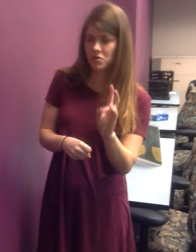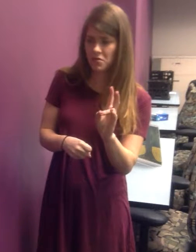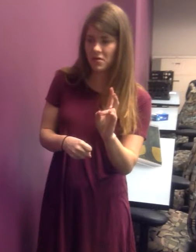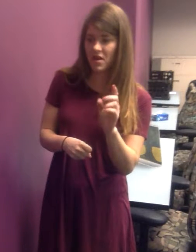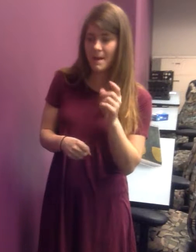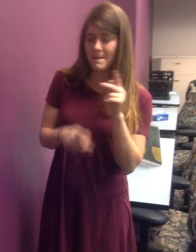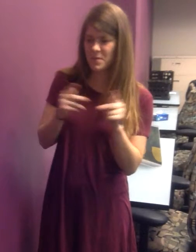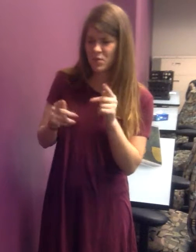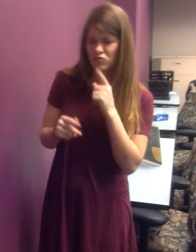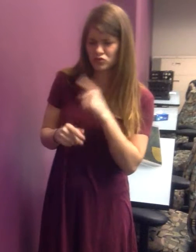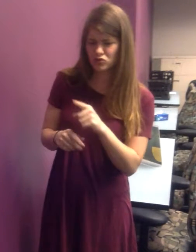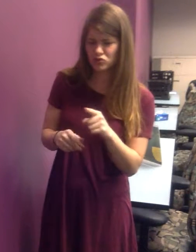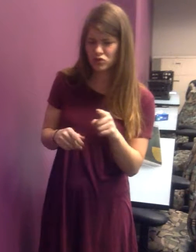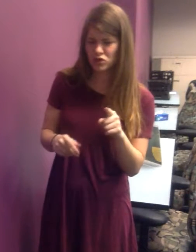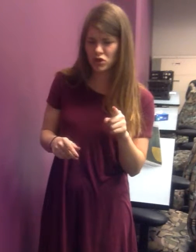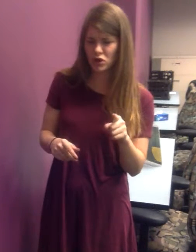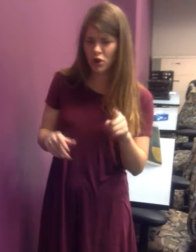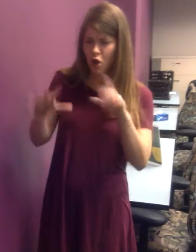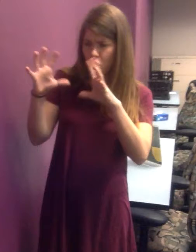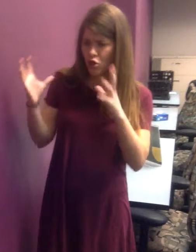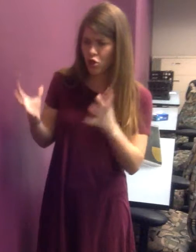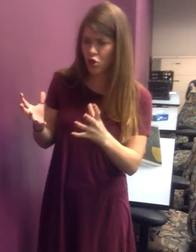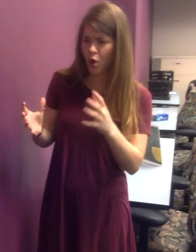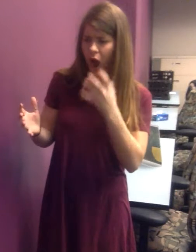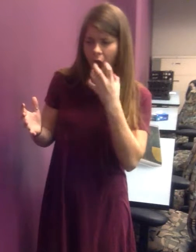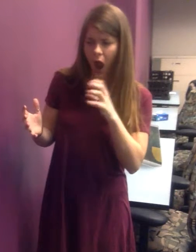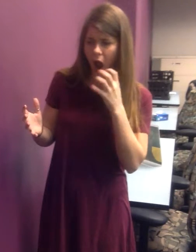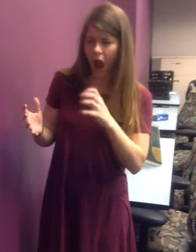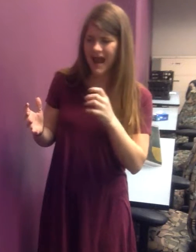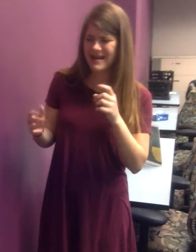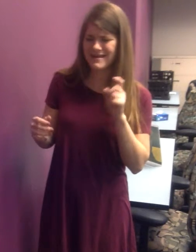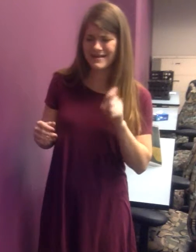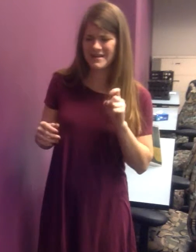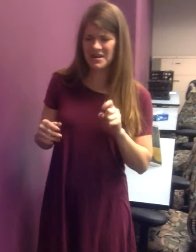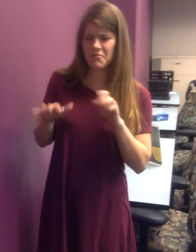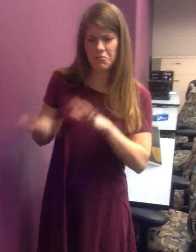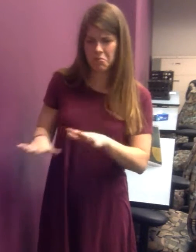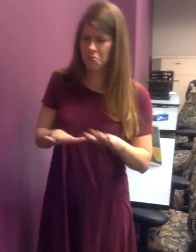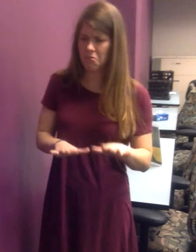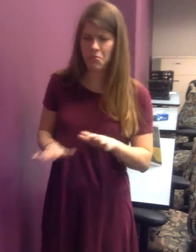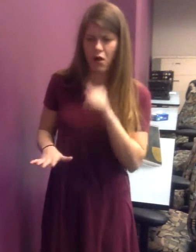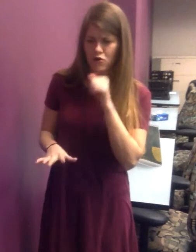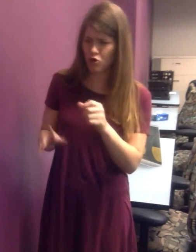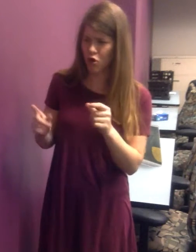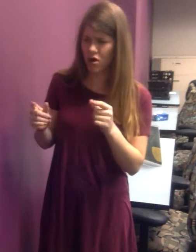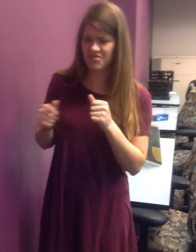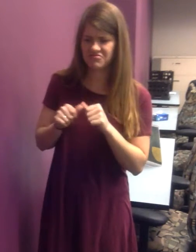about the issue because the court of public opinion had already decided, and we were on the losing end. But we believe that if we present the case